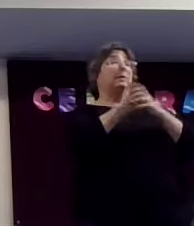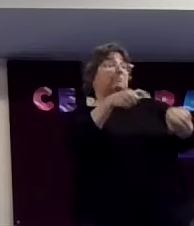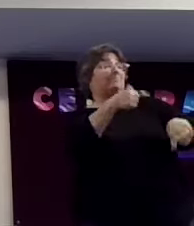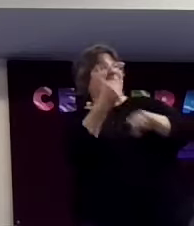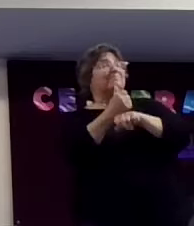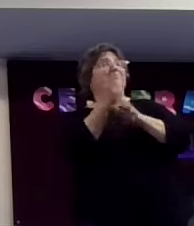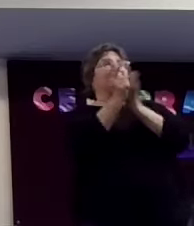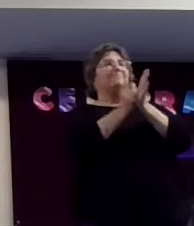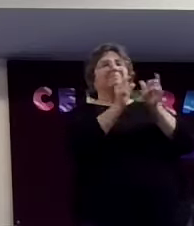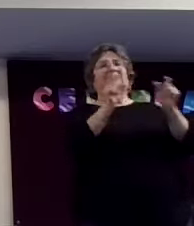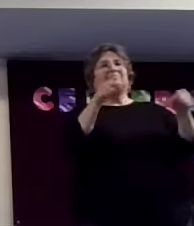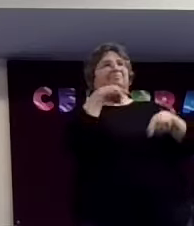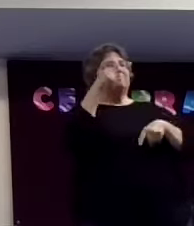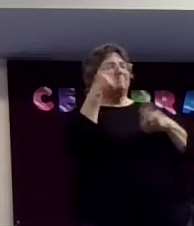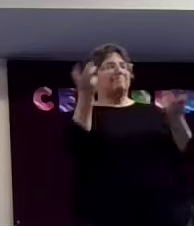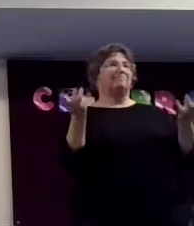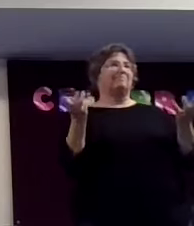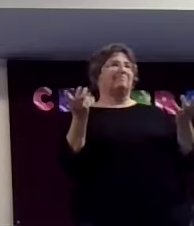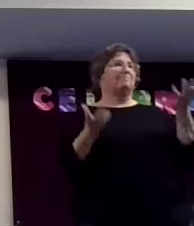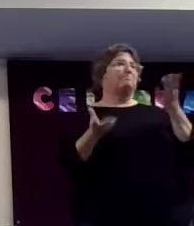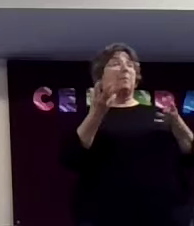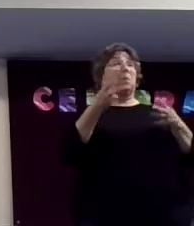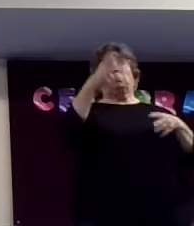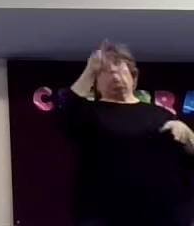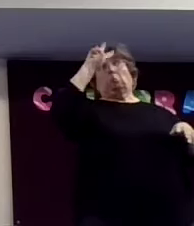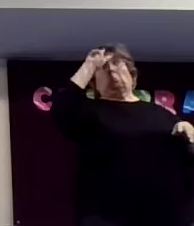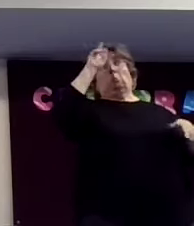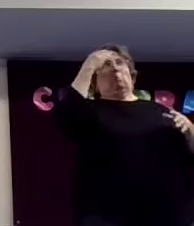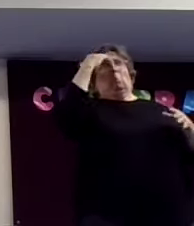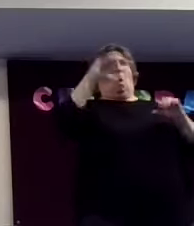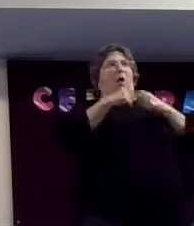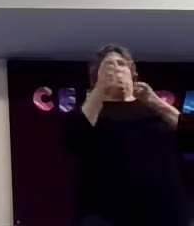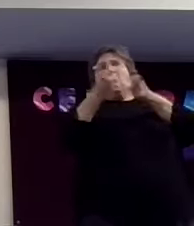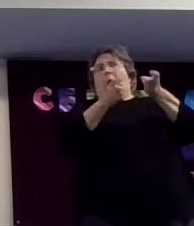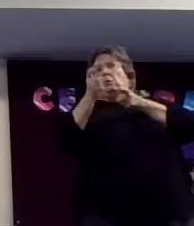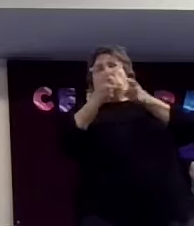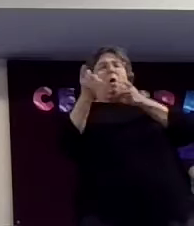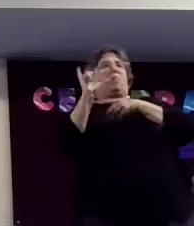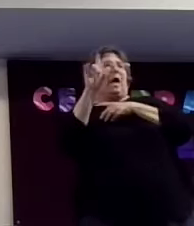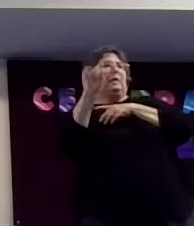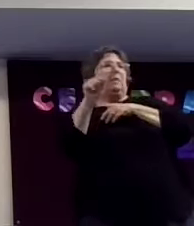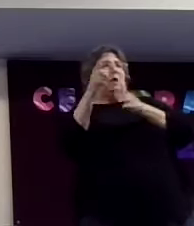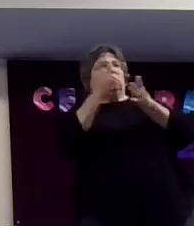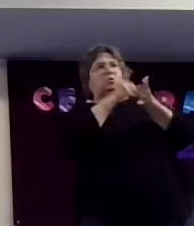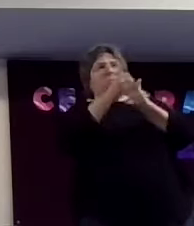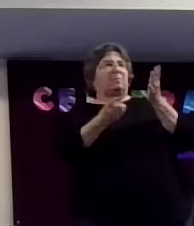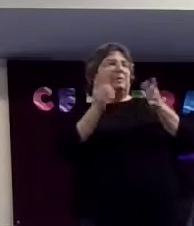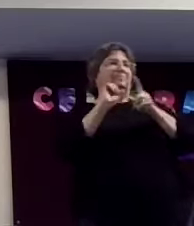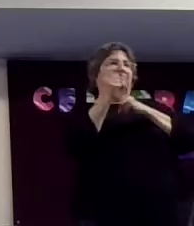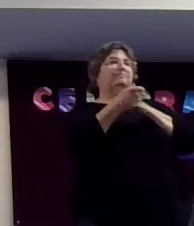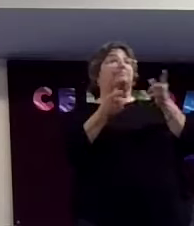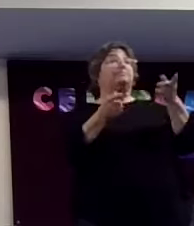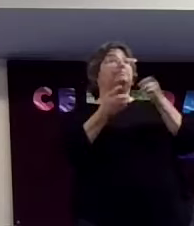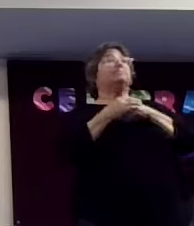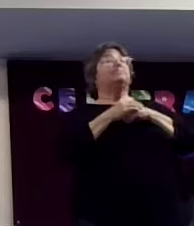laws on the general public who are maybe ignorant to how to handle some of these disability discriminations. Yes,